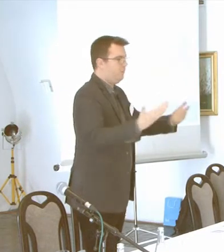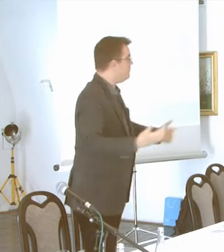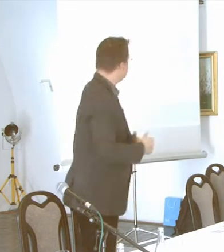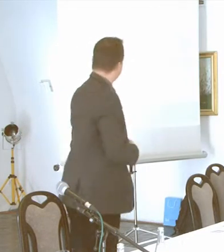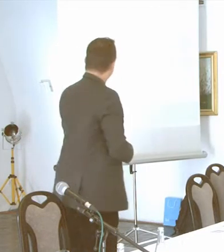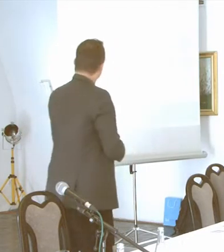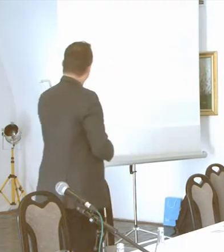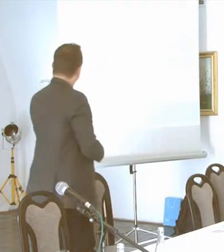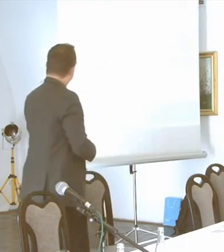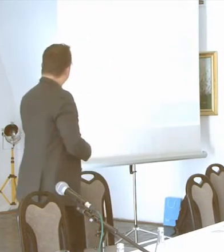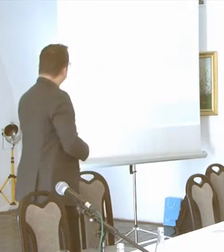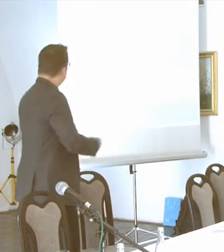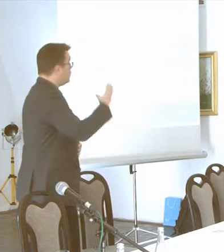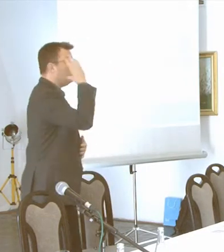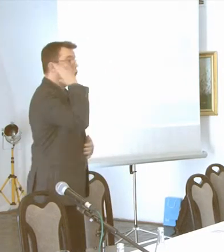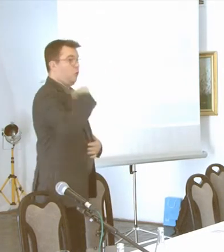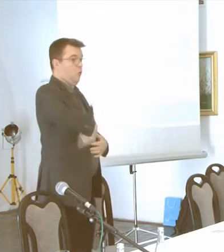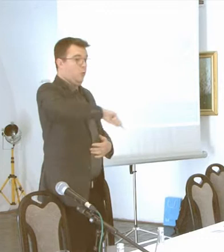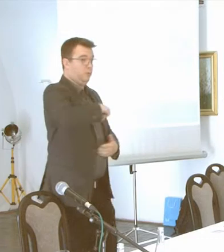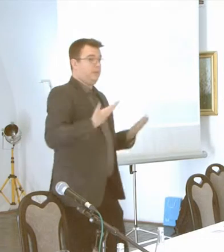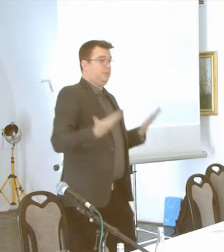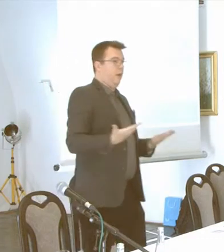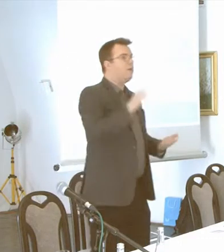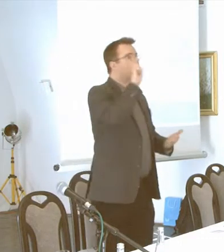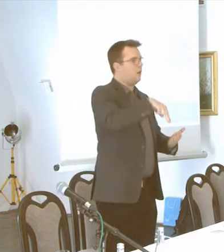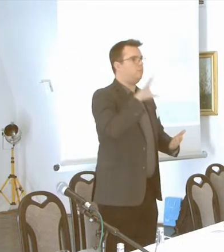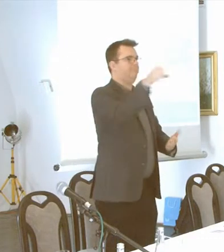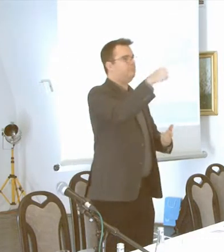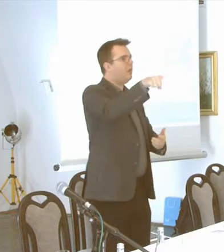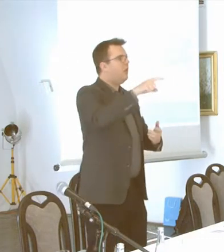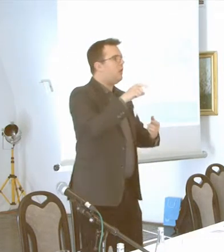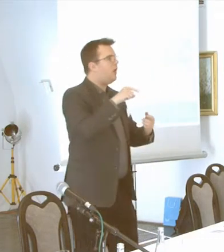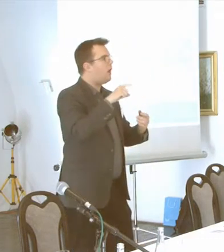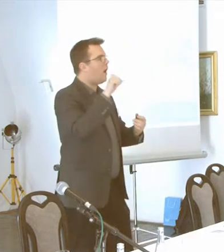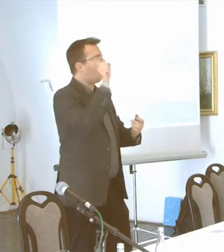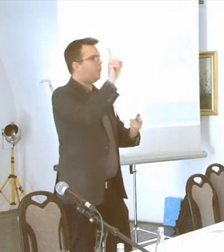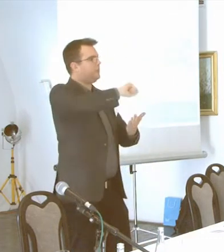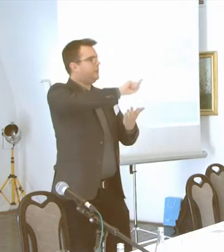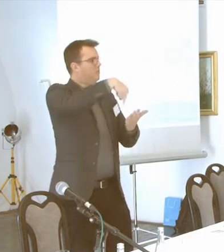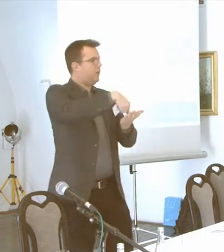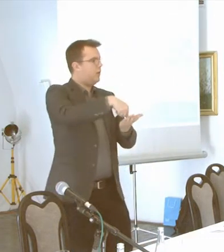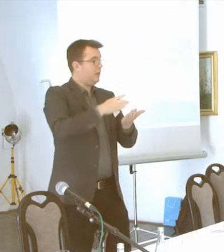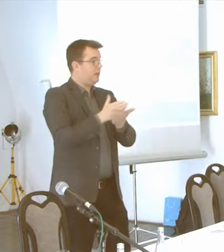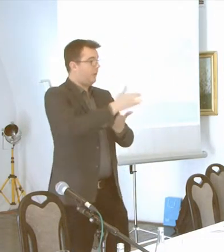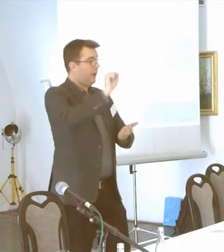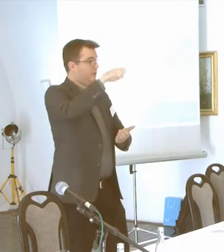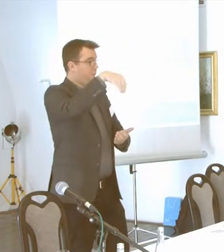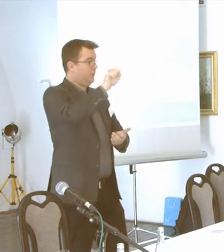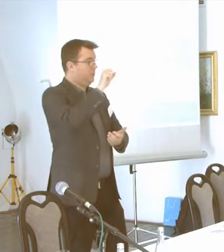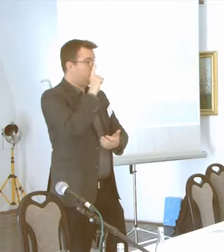need assistance. You have a list here. Here today, we can get in contact with